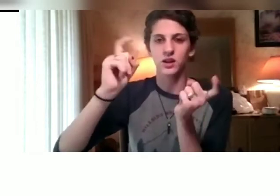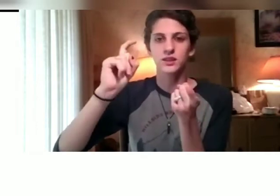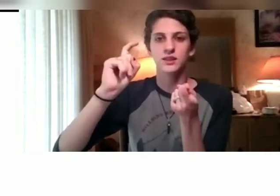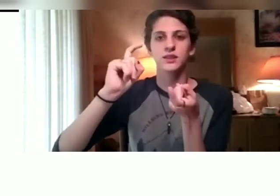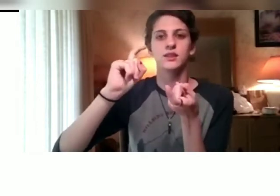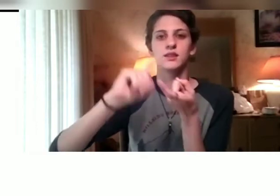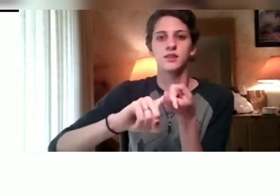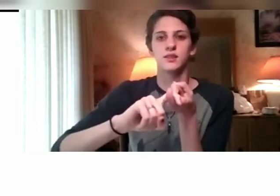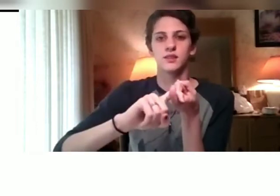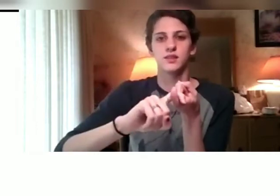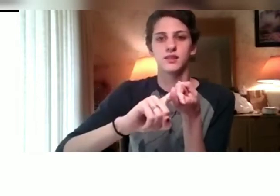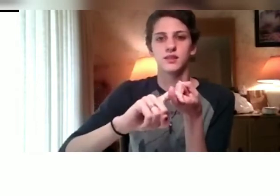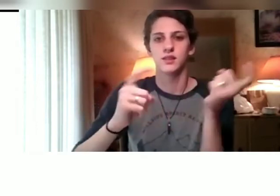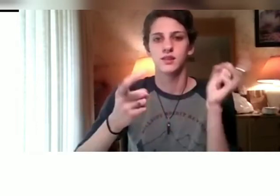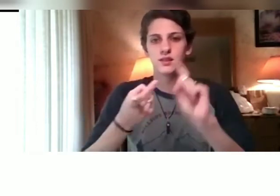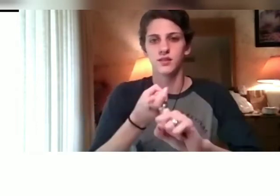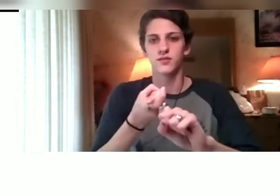little hooks.